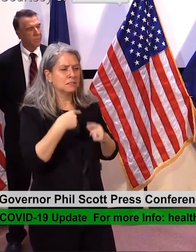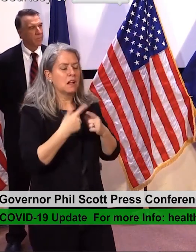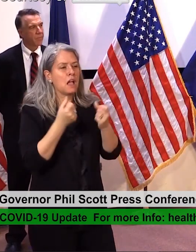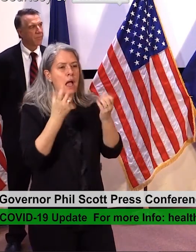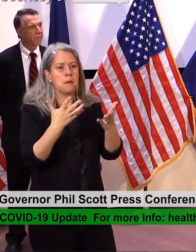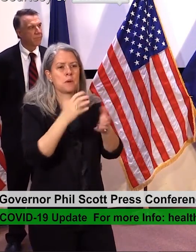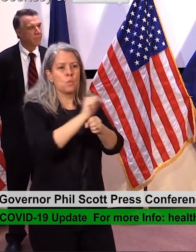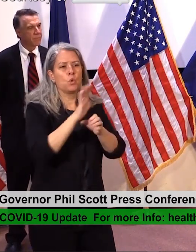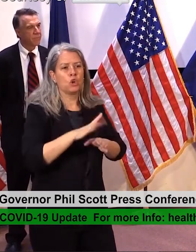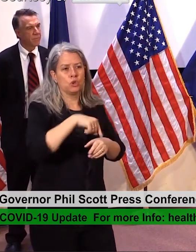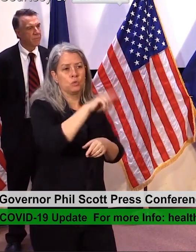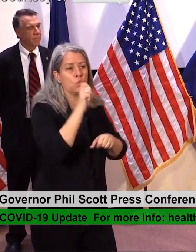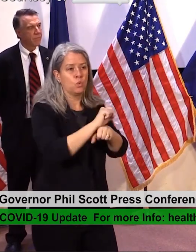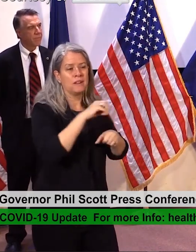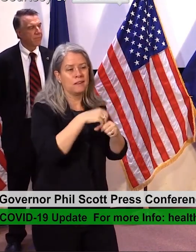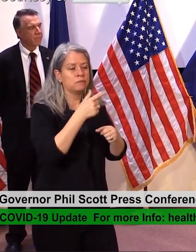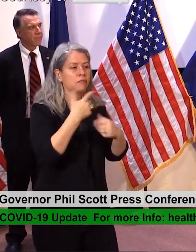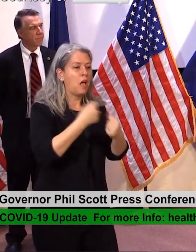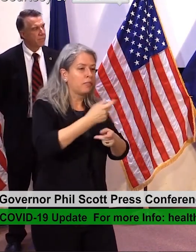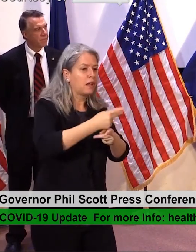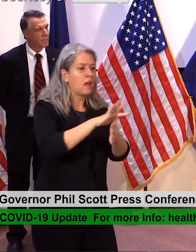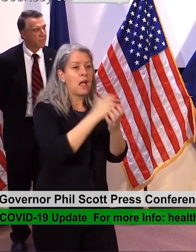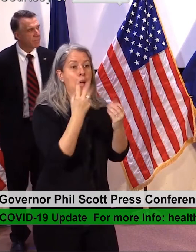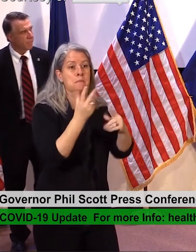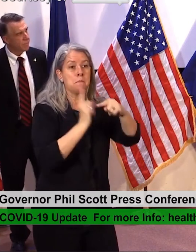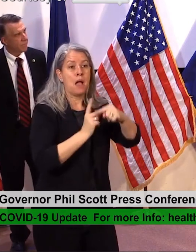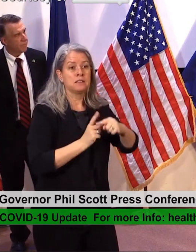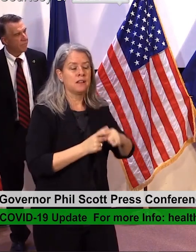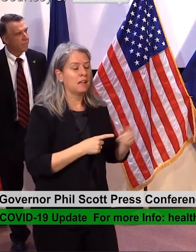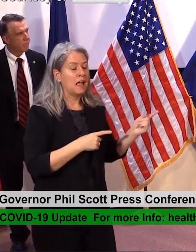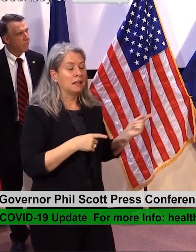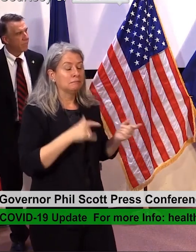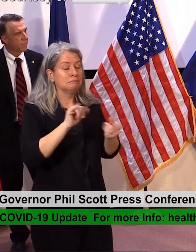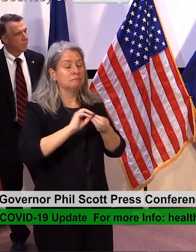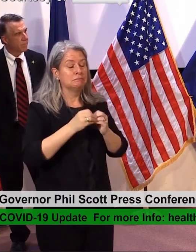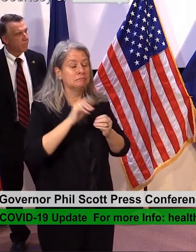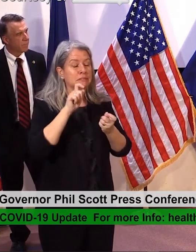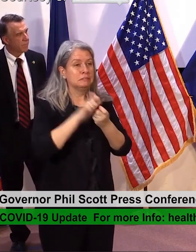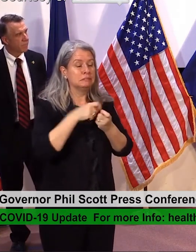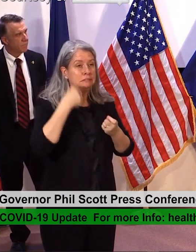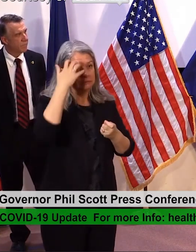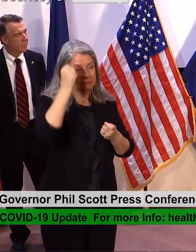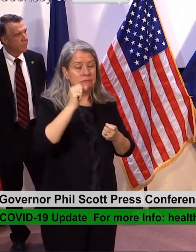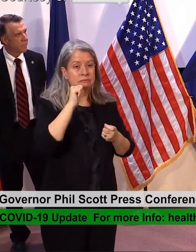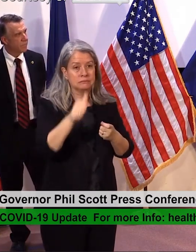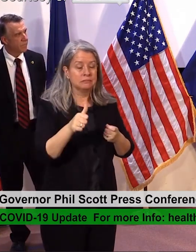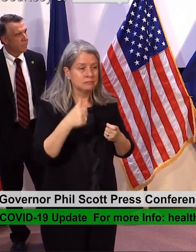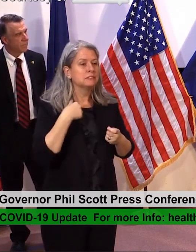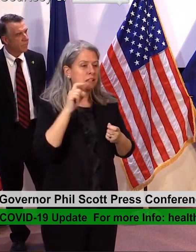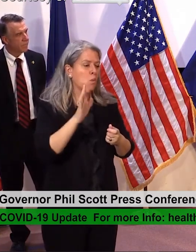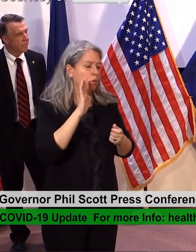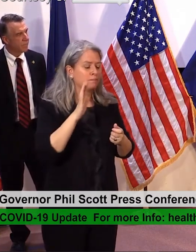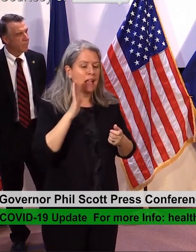of healthcare workers that have tested positive. And that's not a number I've memorized and have at the top of my head, so we'll have to get back to you with the